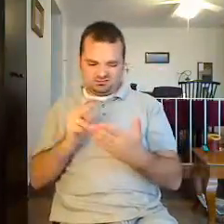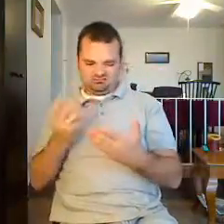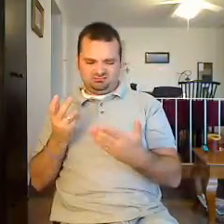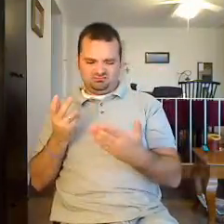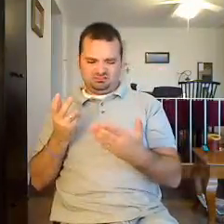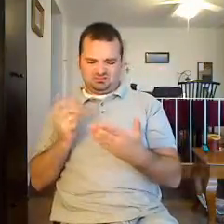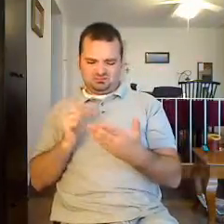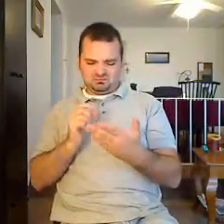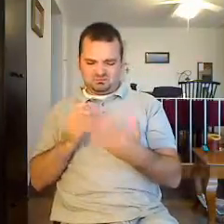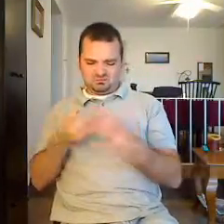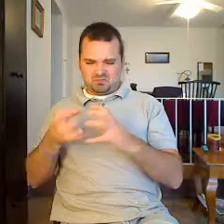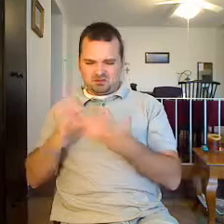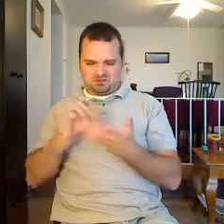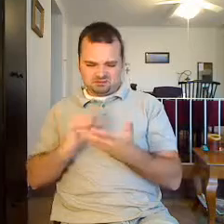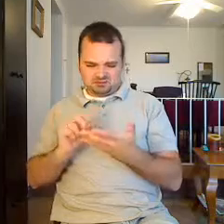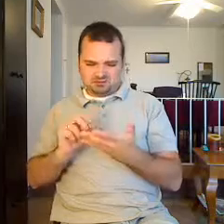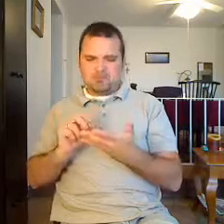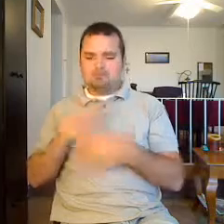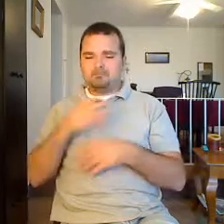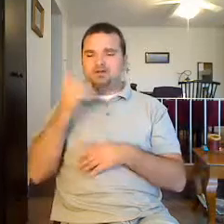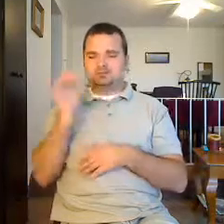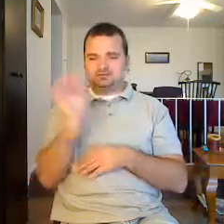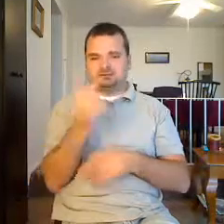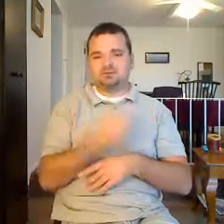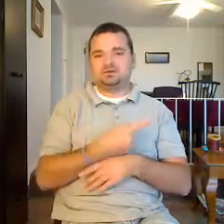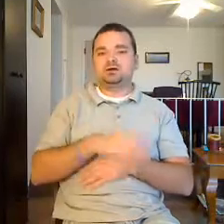day. Underline whole sentences as you read